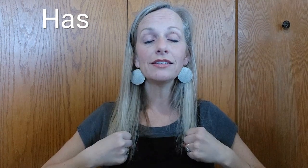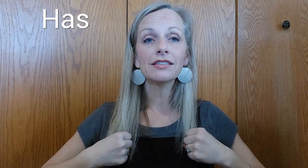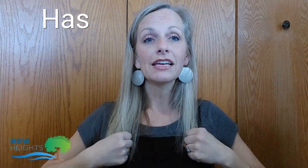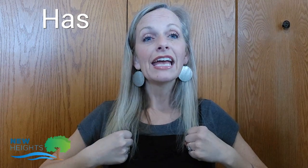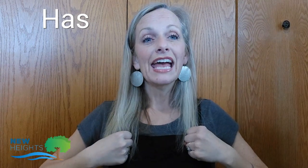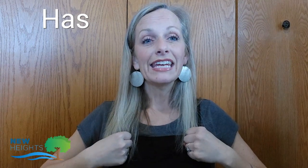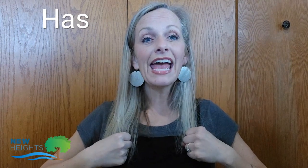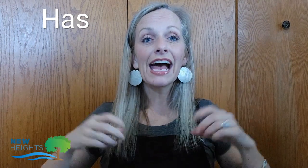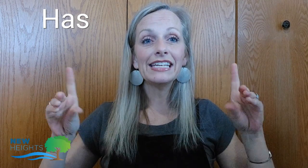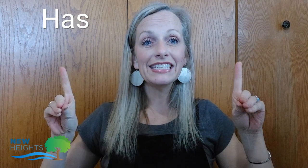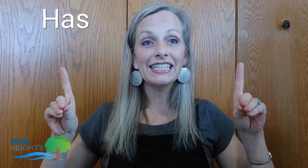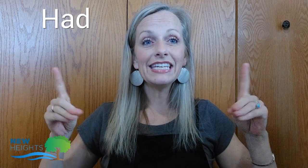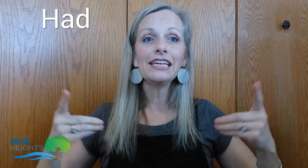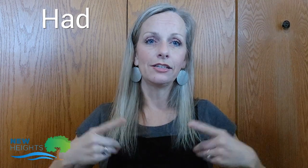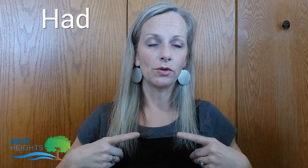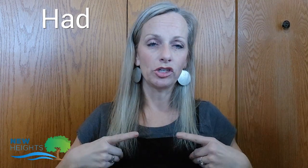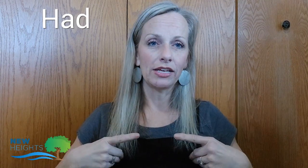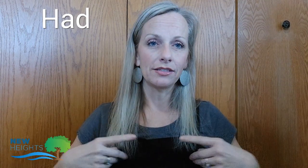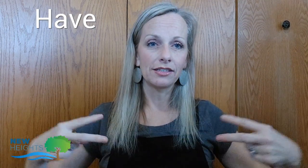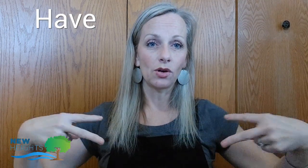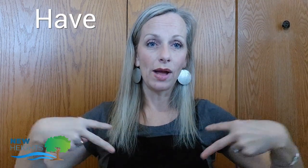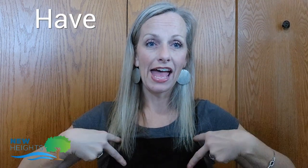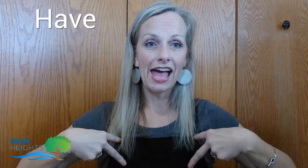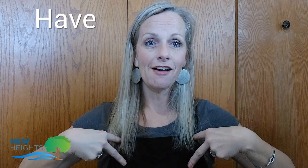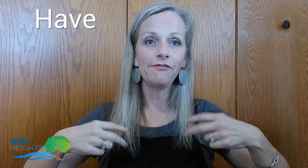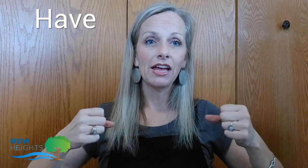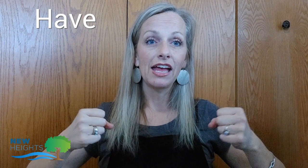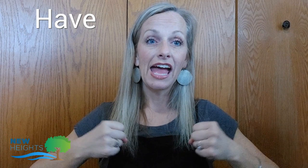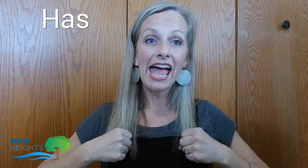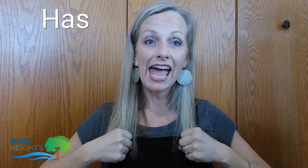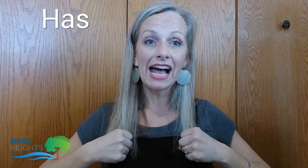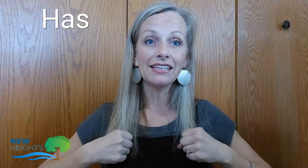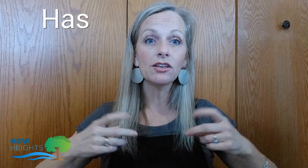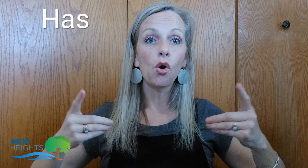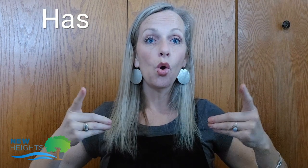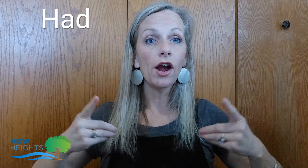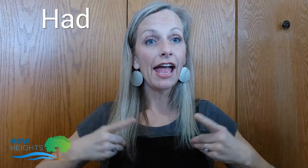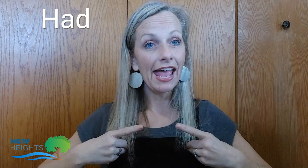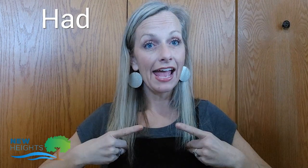chest, and had is the D to a chest. So have, has, or